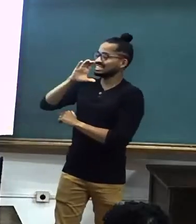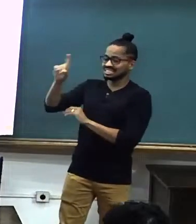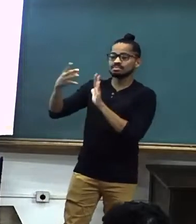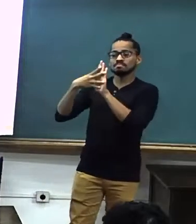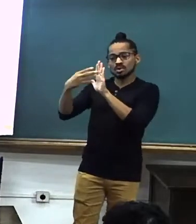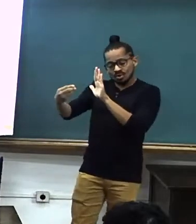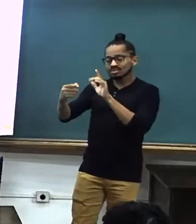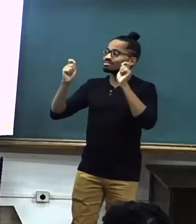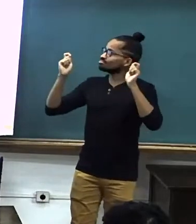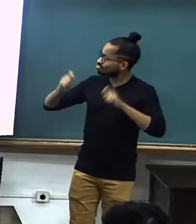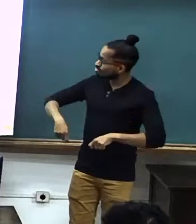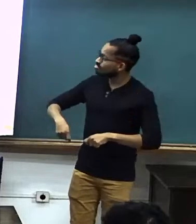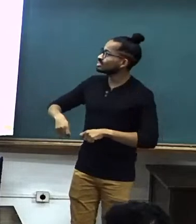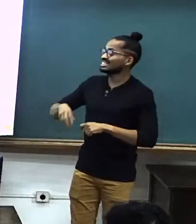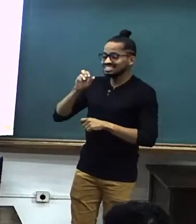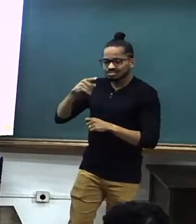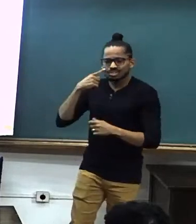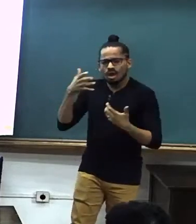speech seems to work.